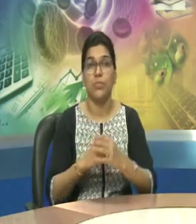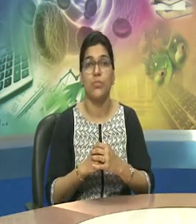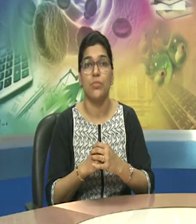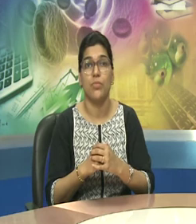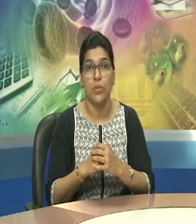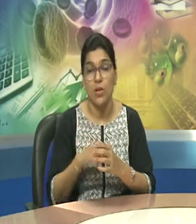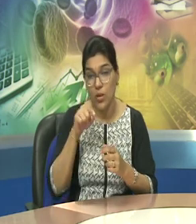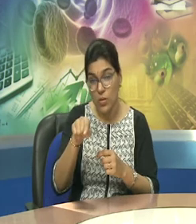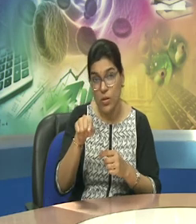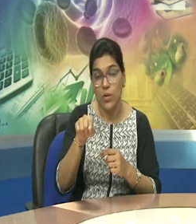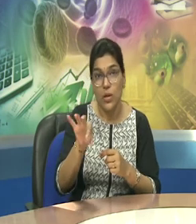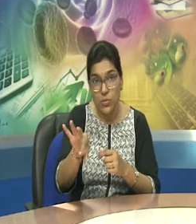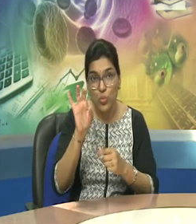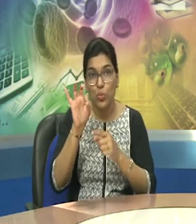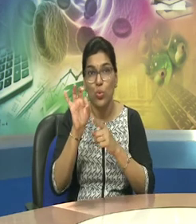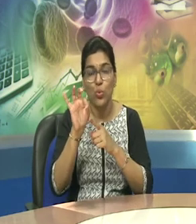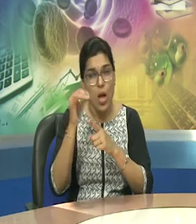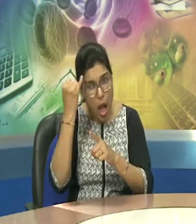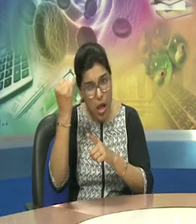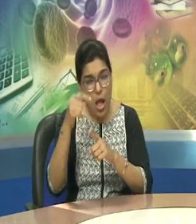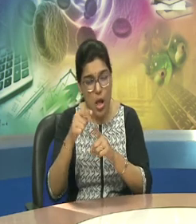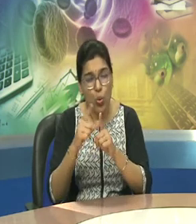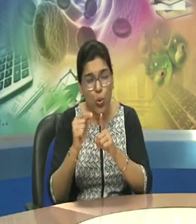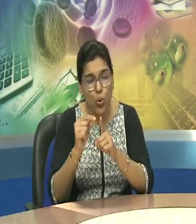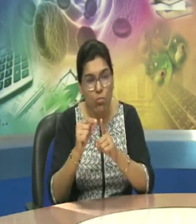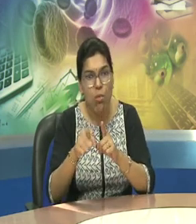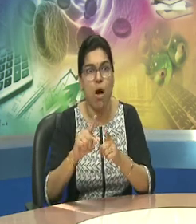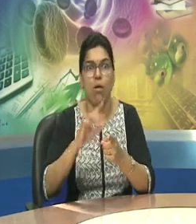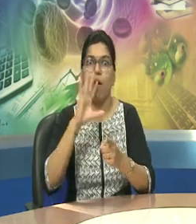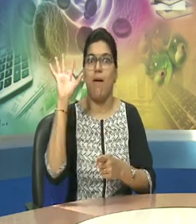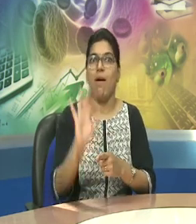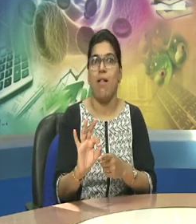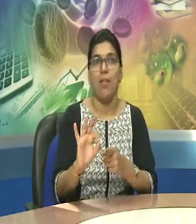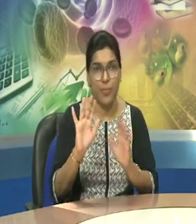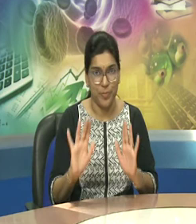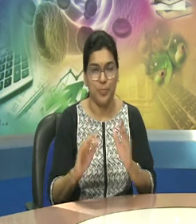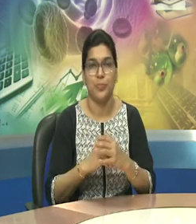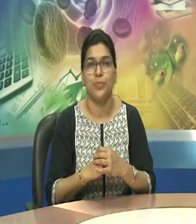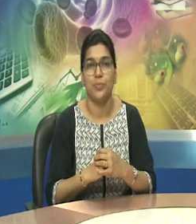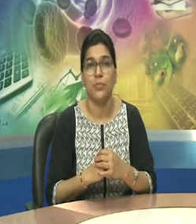Turning ideas into action.